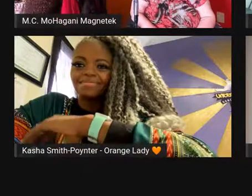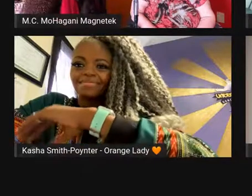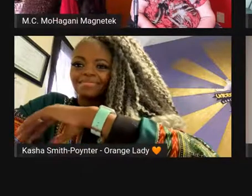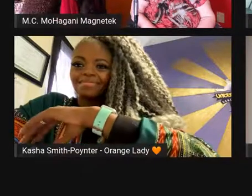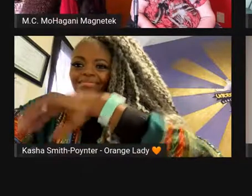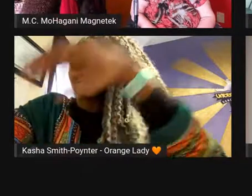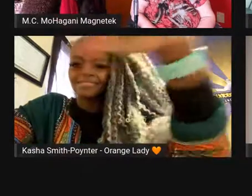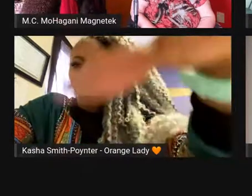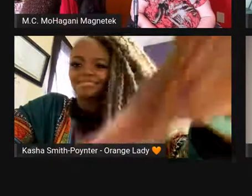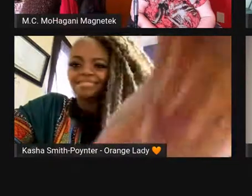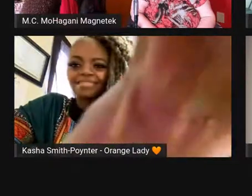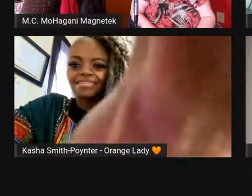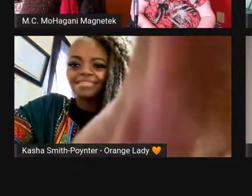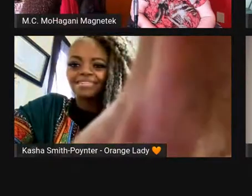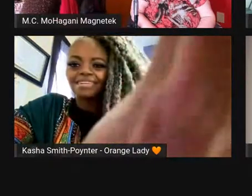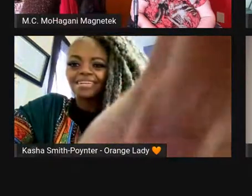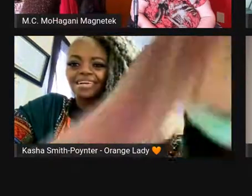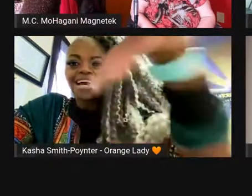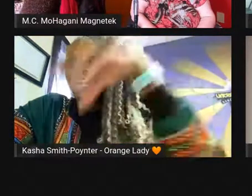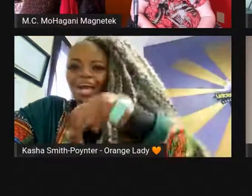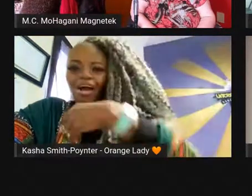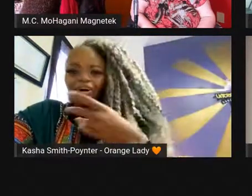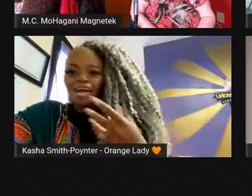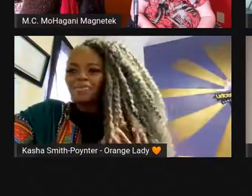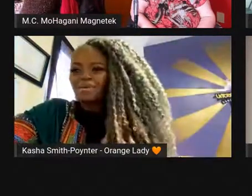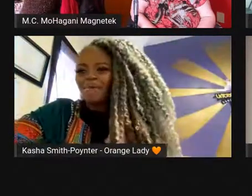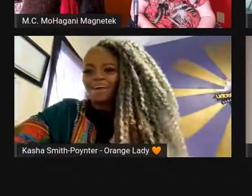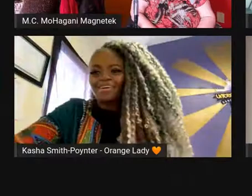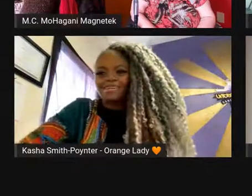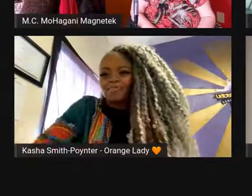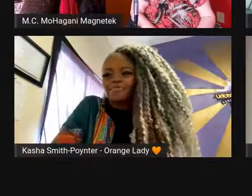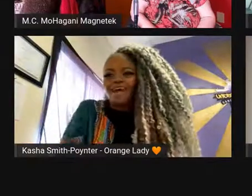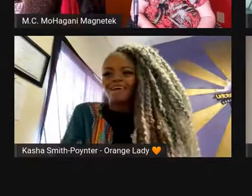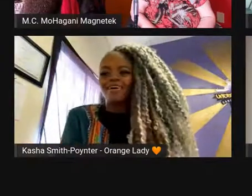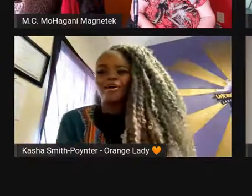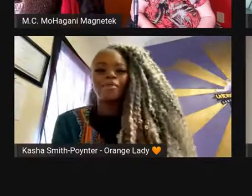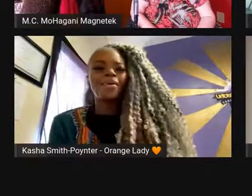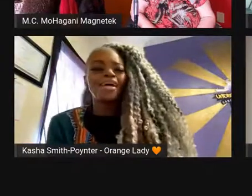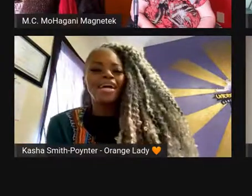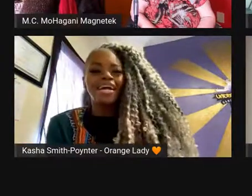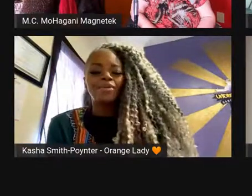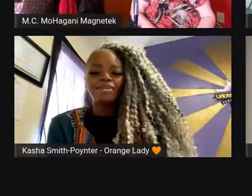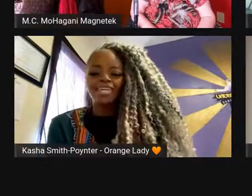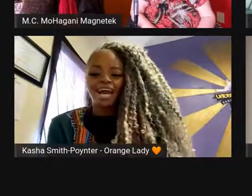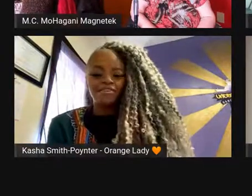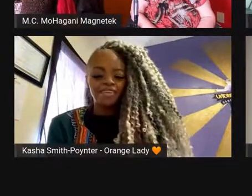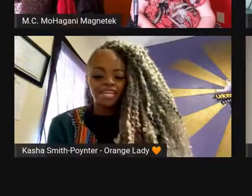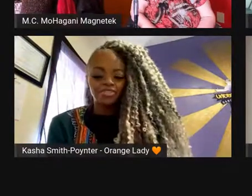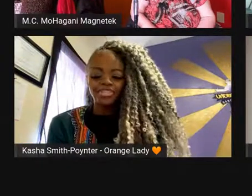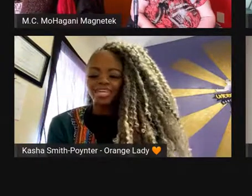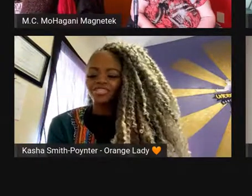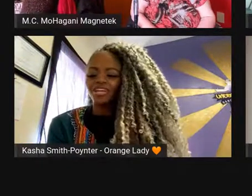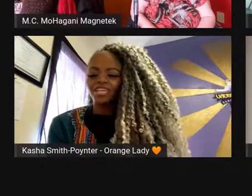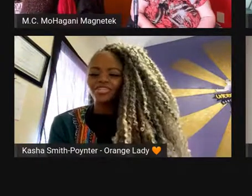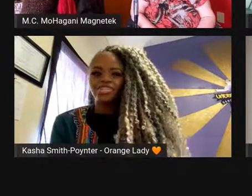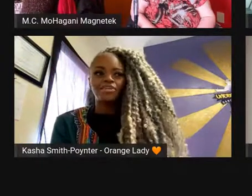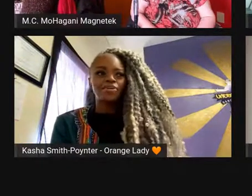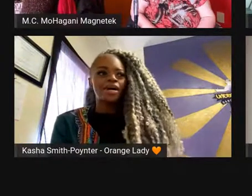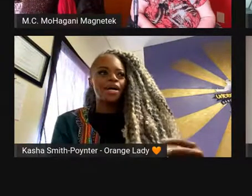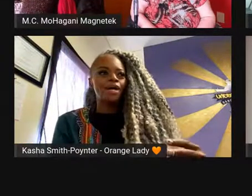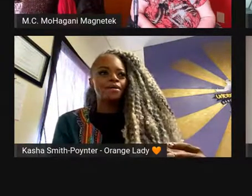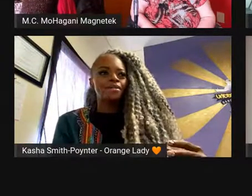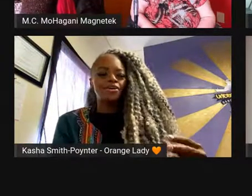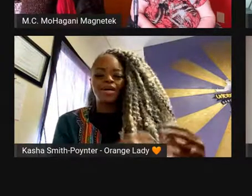Anyone else? Kasha? Yeah, I'll kind of piggyback on top of that. It was kind of an interesting exchange